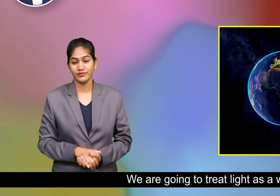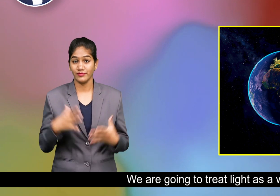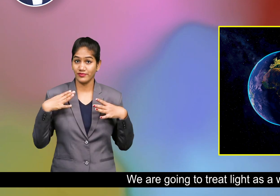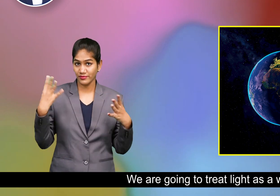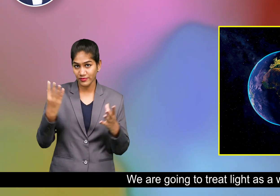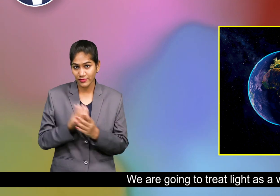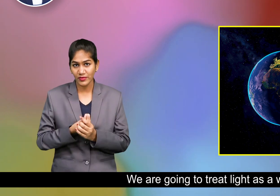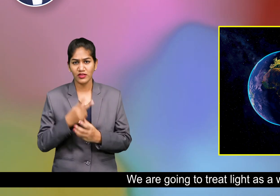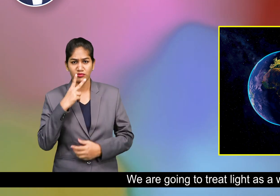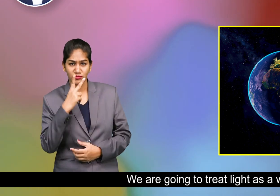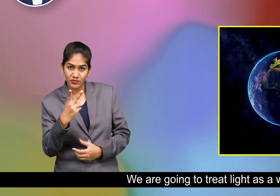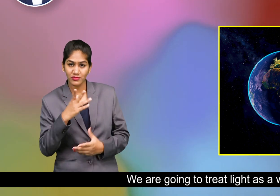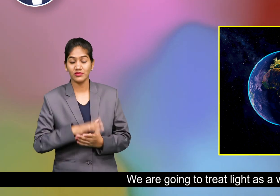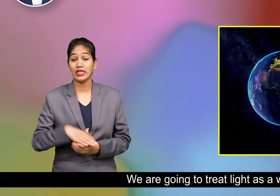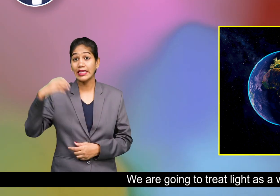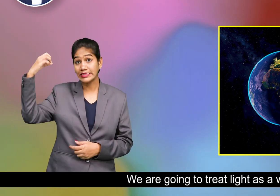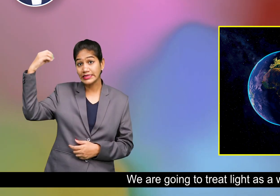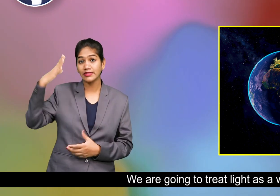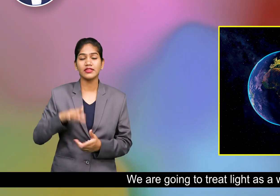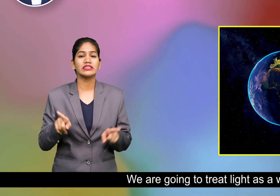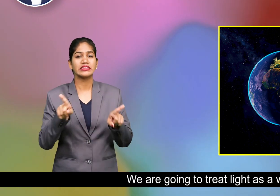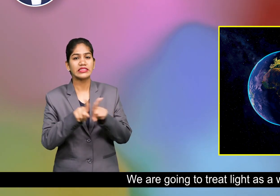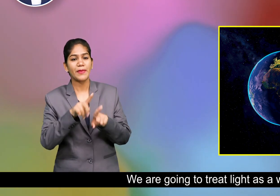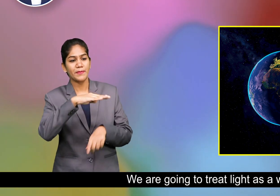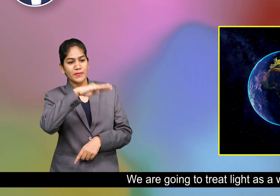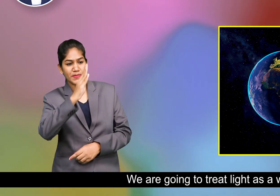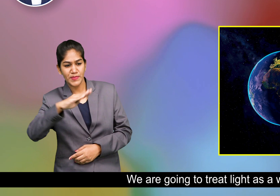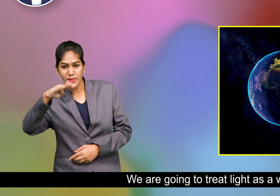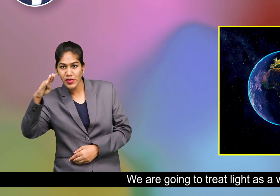We are going to treat light as a wave.